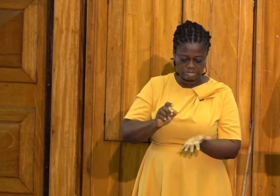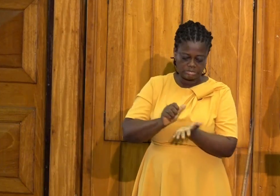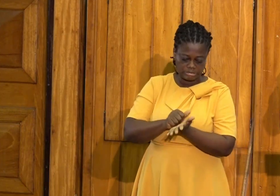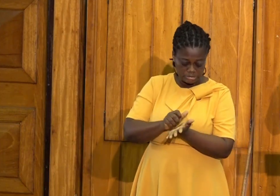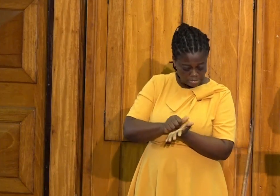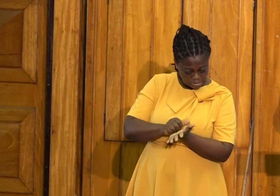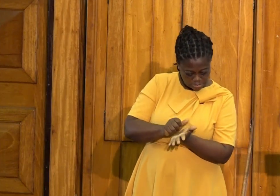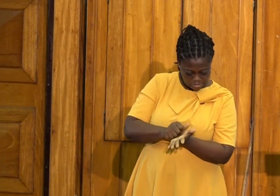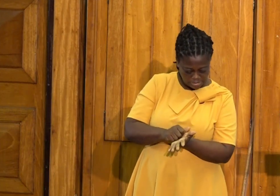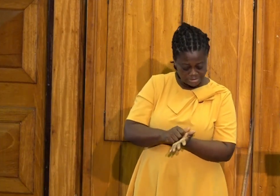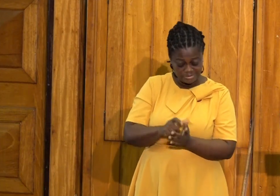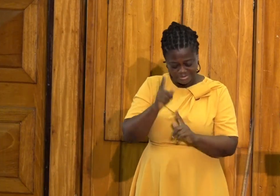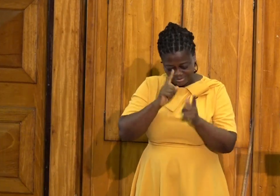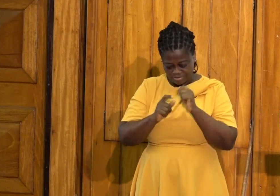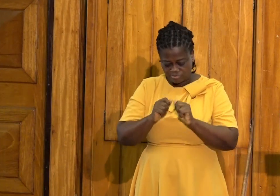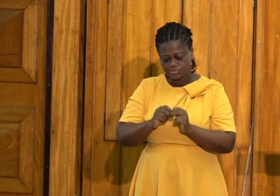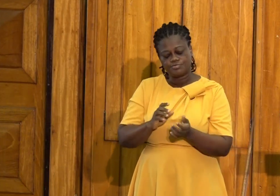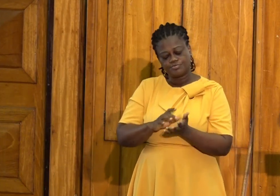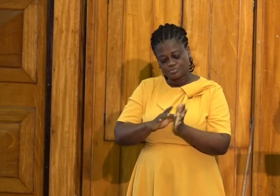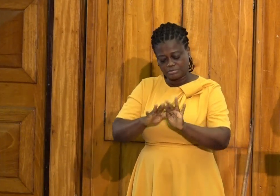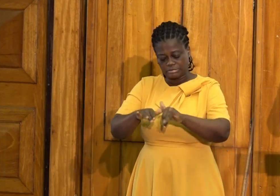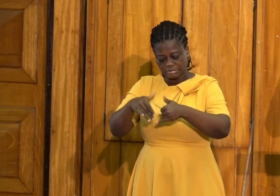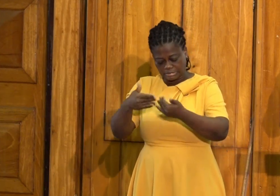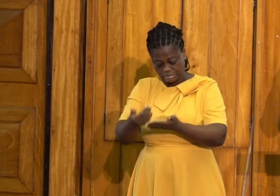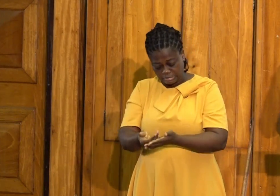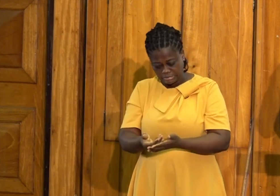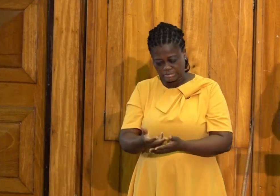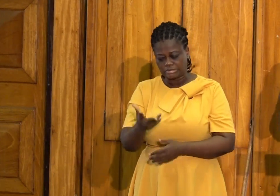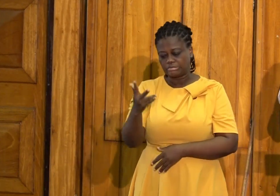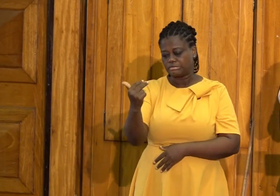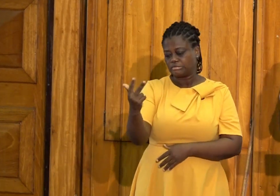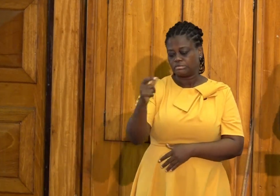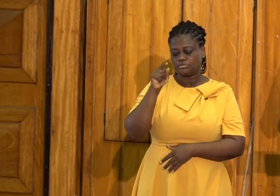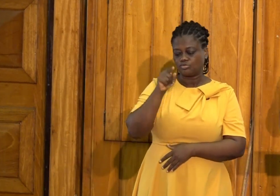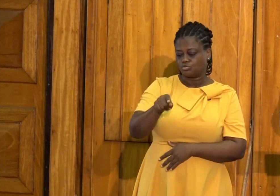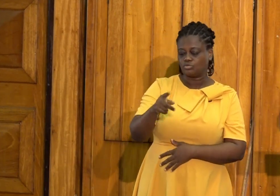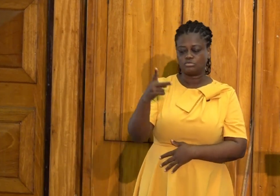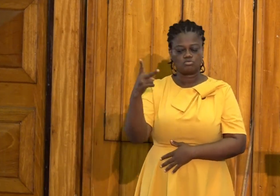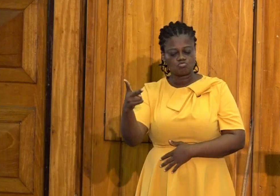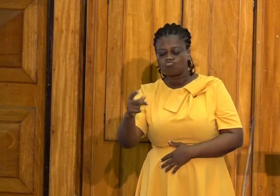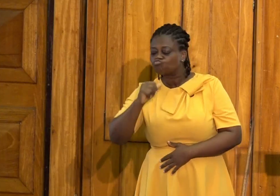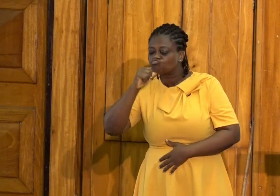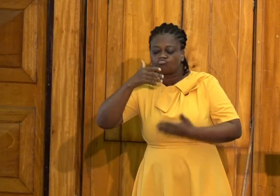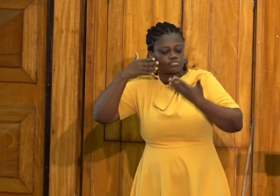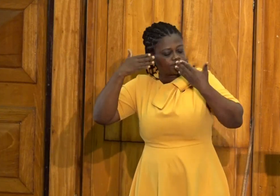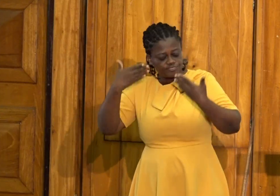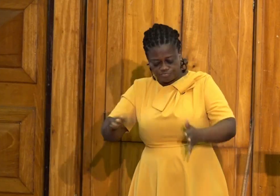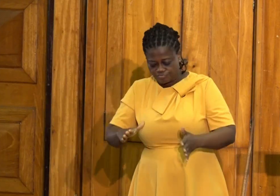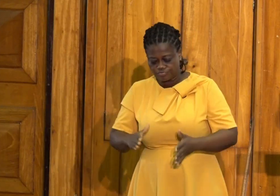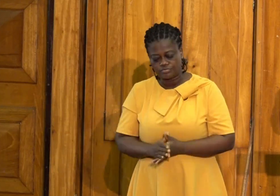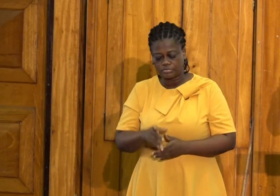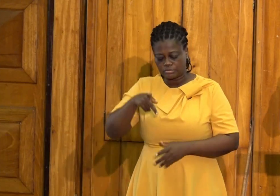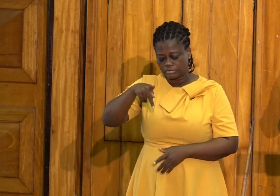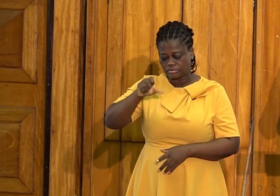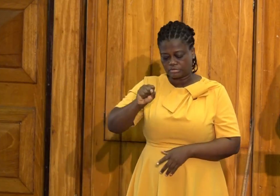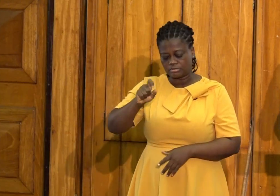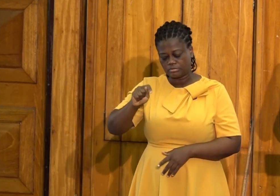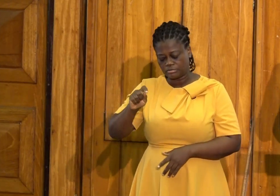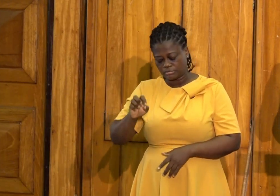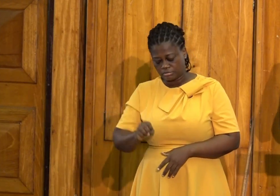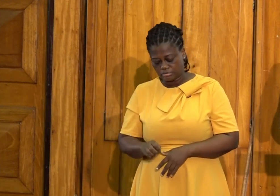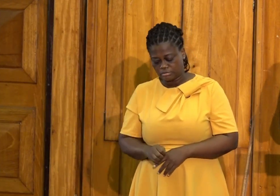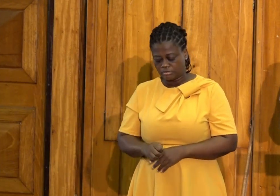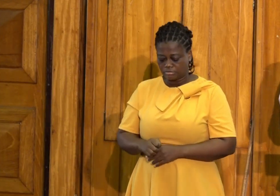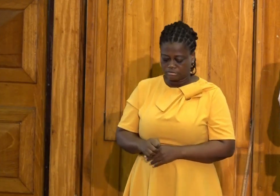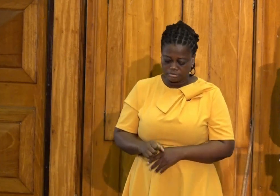significantly by the treatment method. 13.2% did not complete post-treatment follow-up, which means also these women